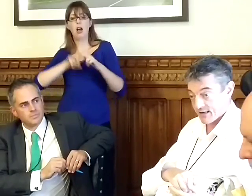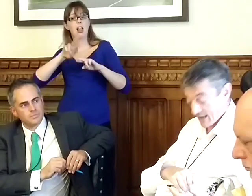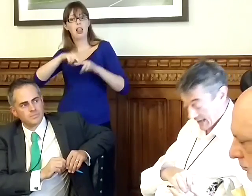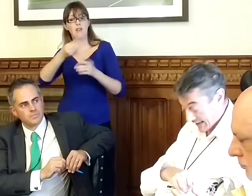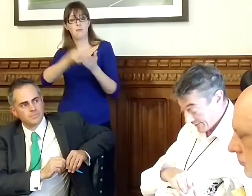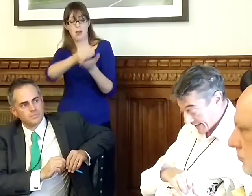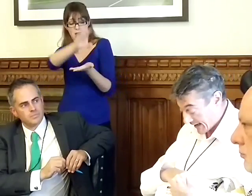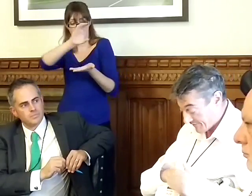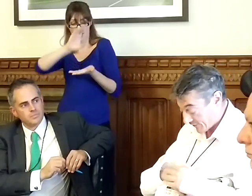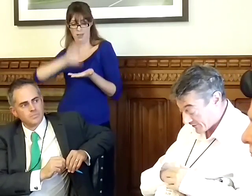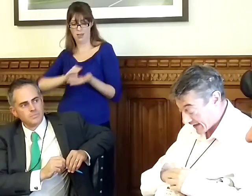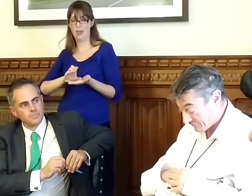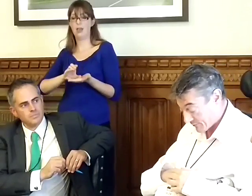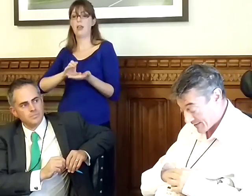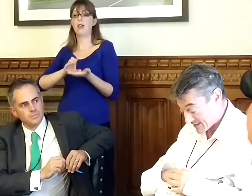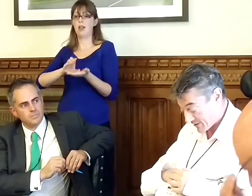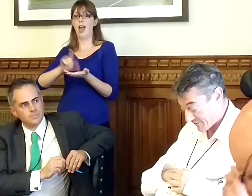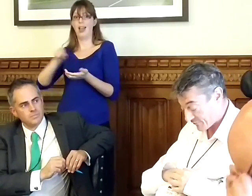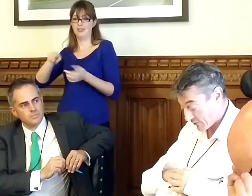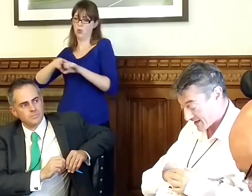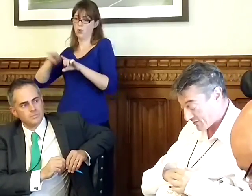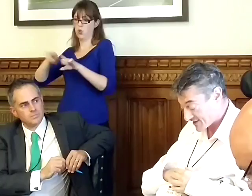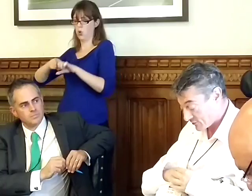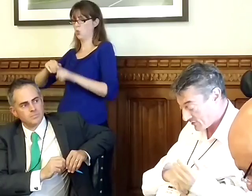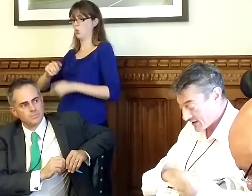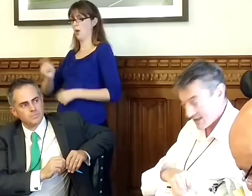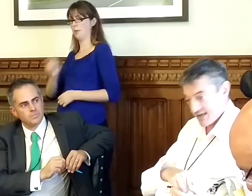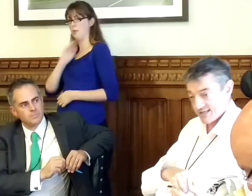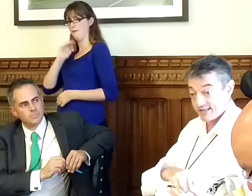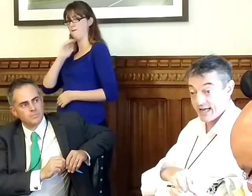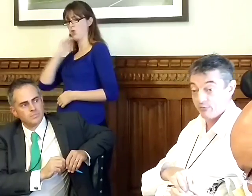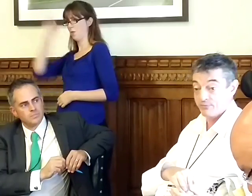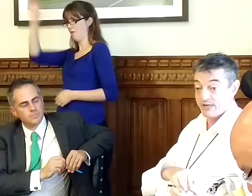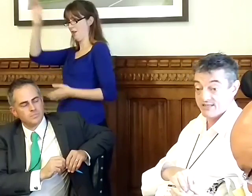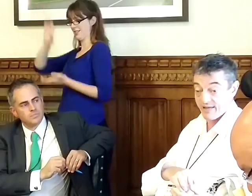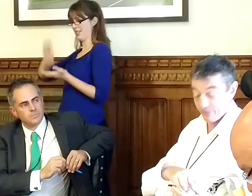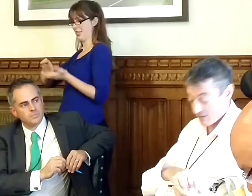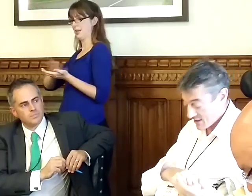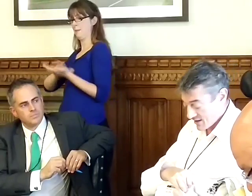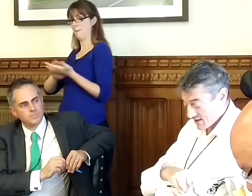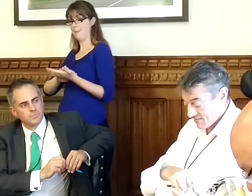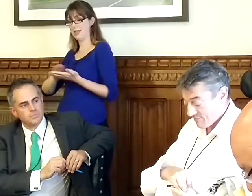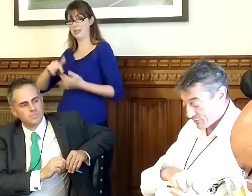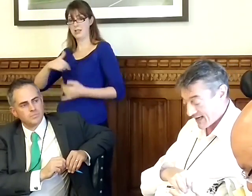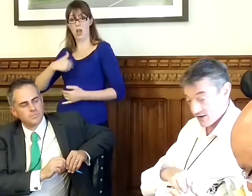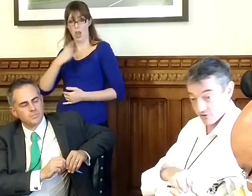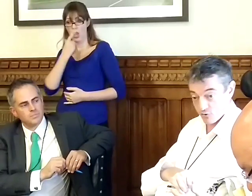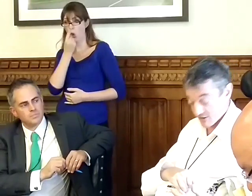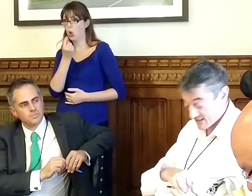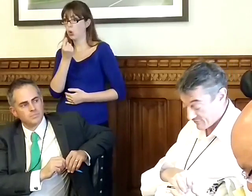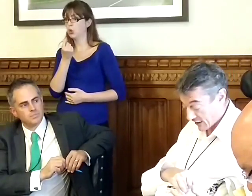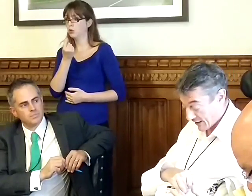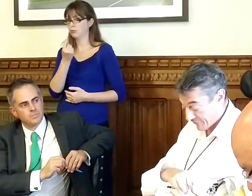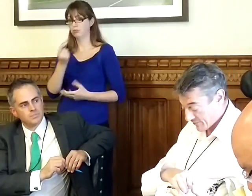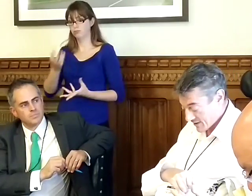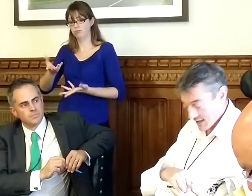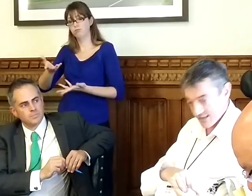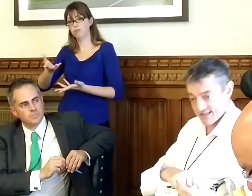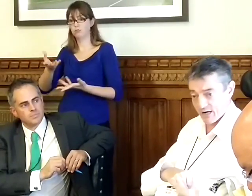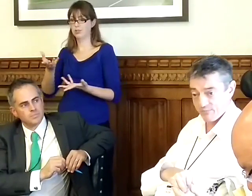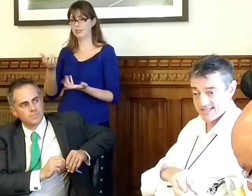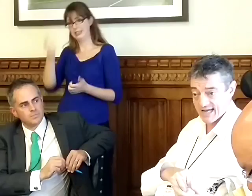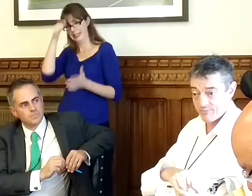ILF money and the funding from Hammersmith and Fulham Council, has enabled me to have a pretty good quality of